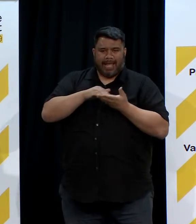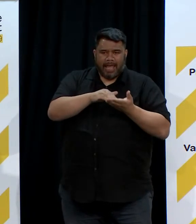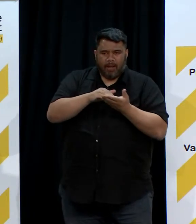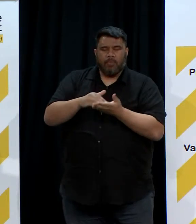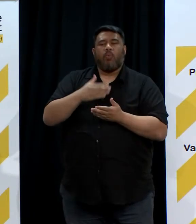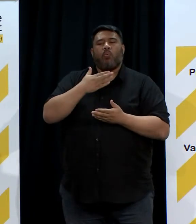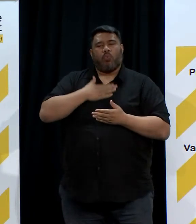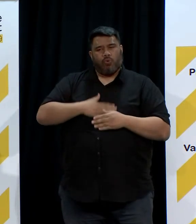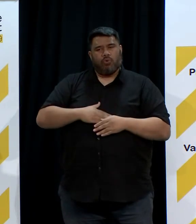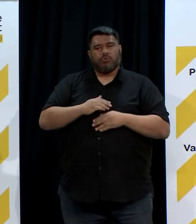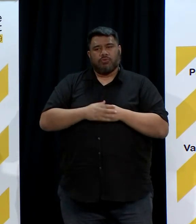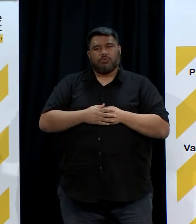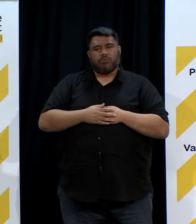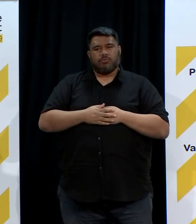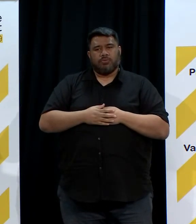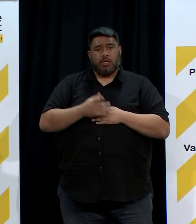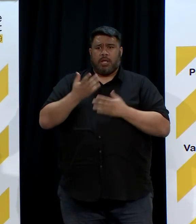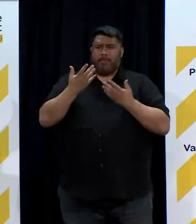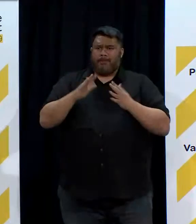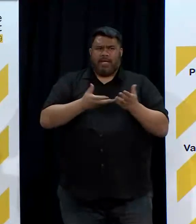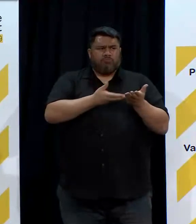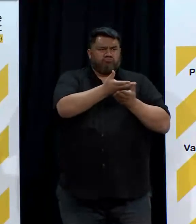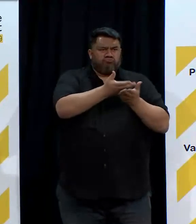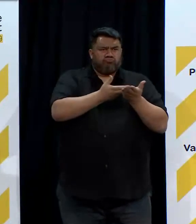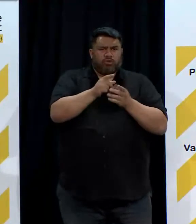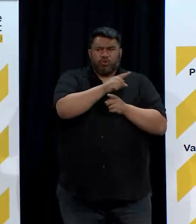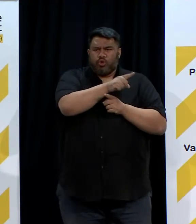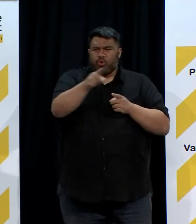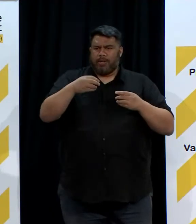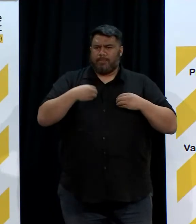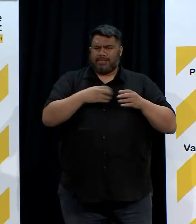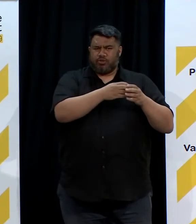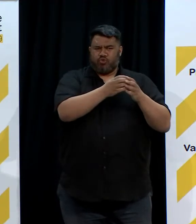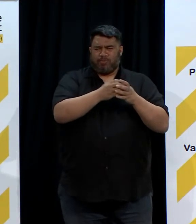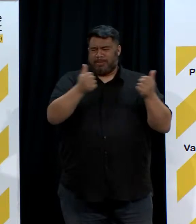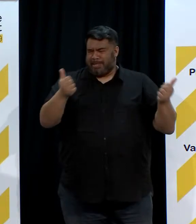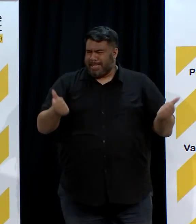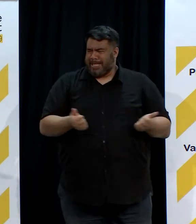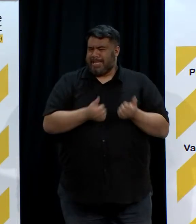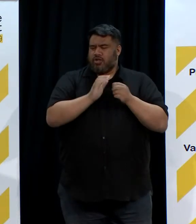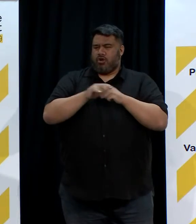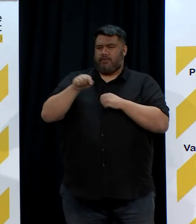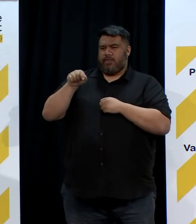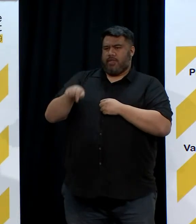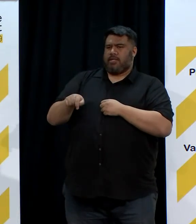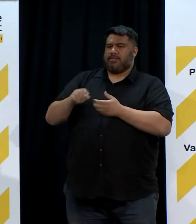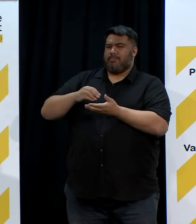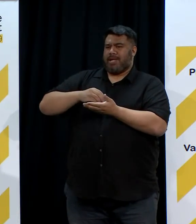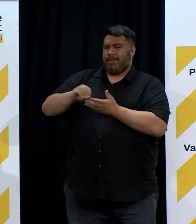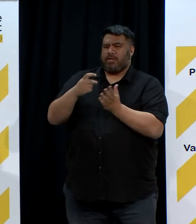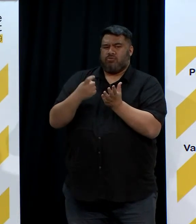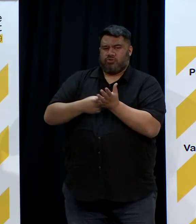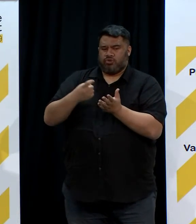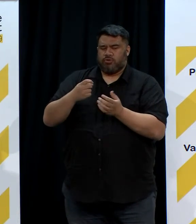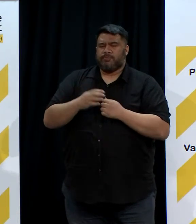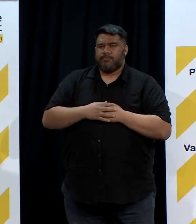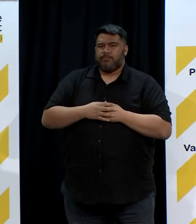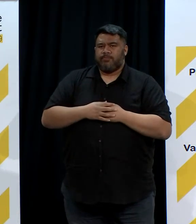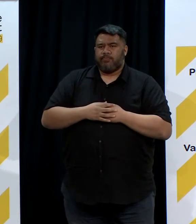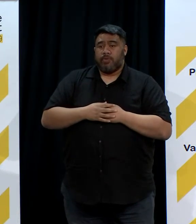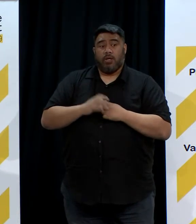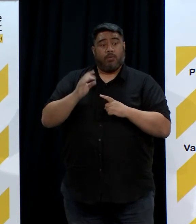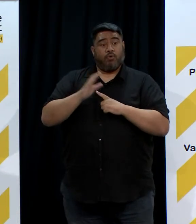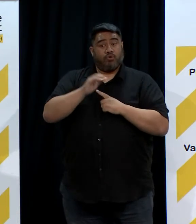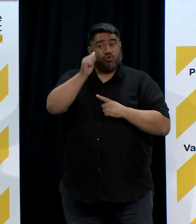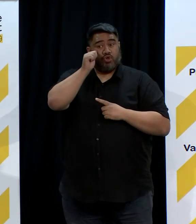of conversations with business groups about this, and I do think one of the things that's important about the resurgent support payment is that it applies